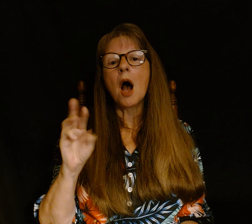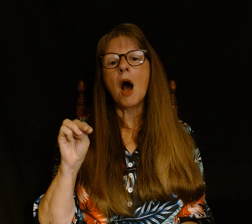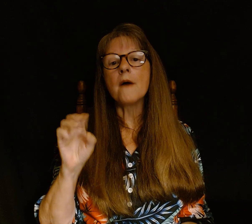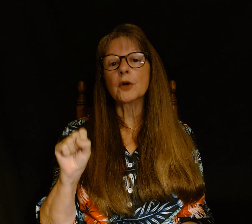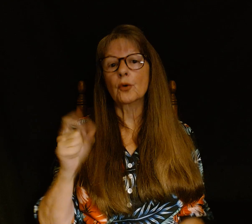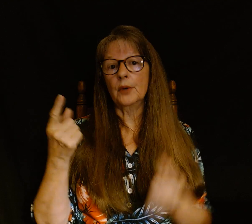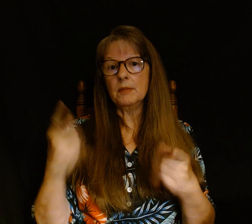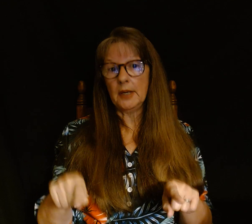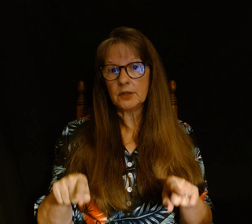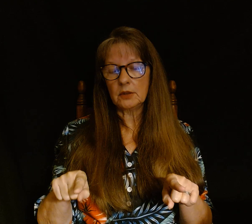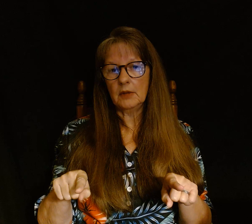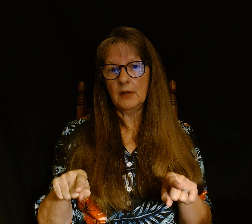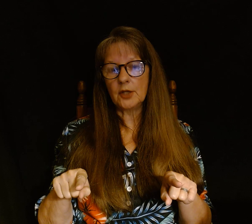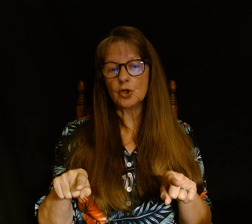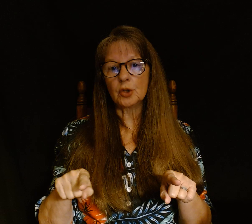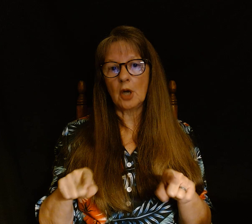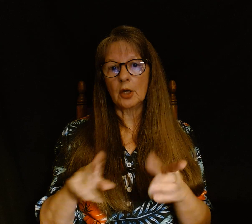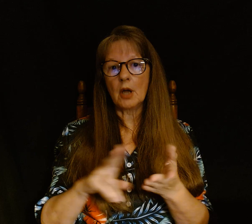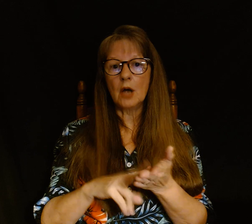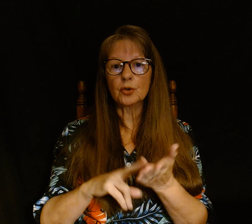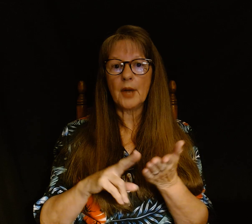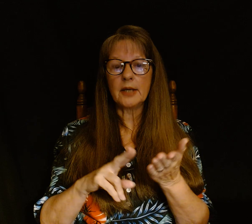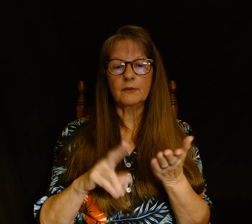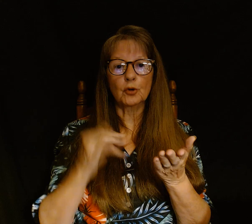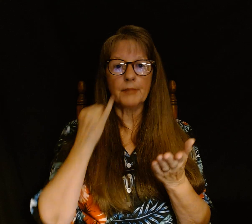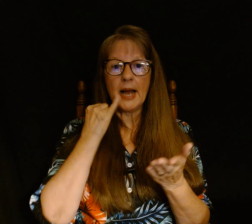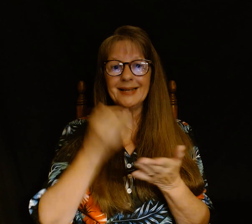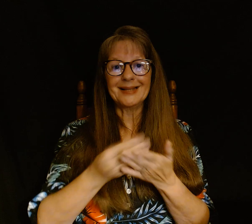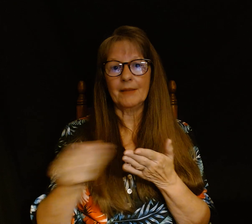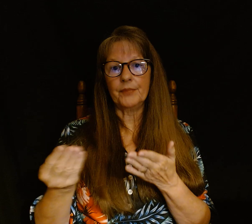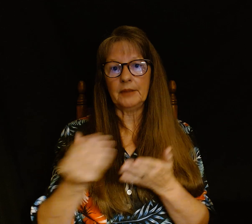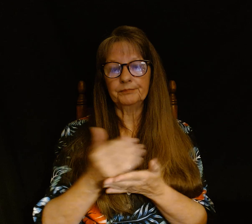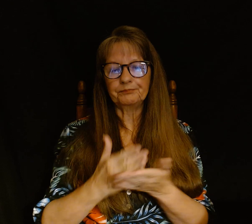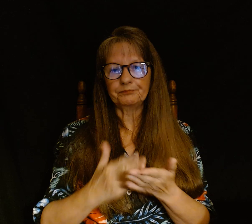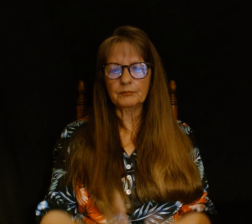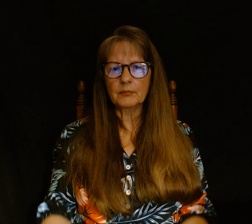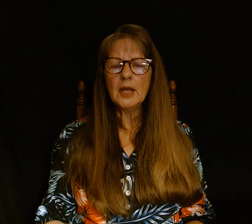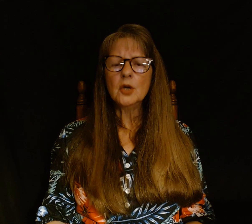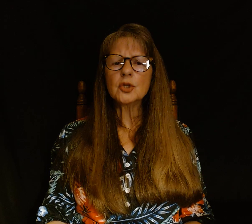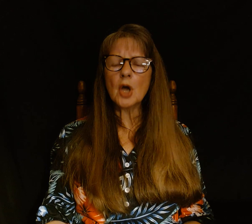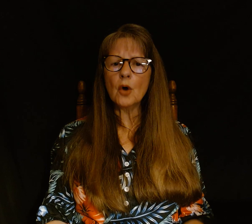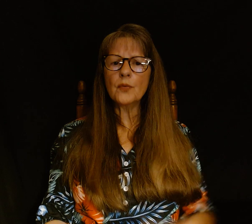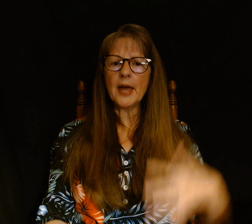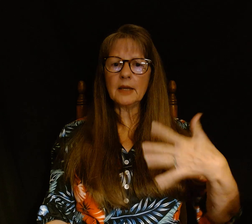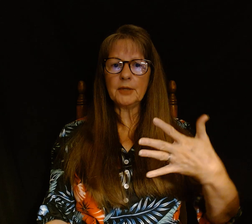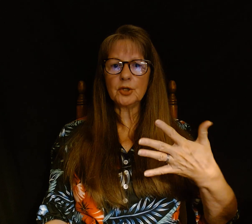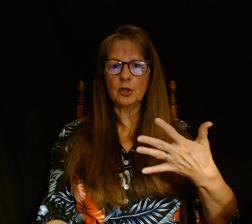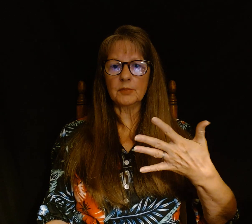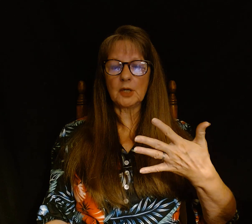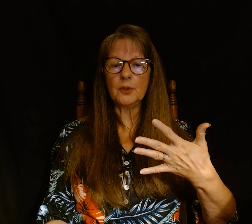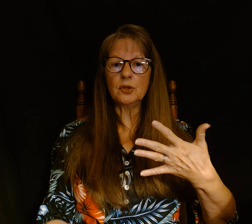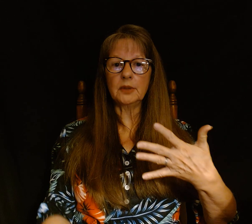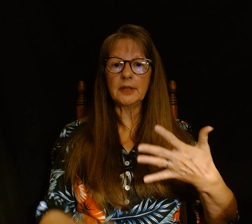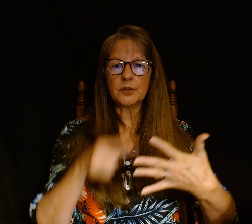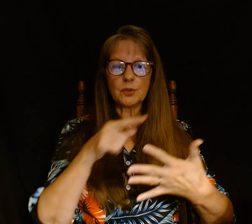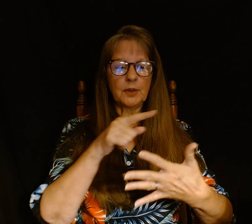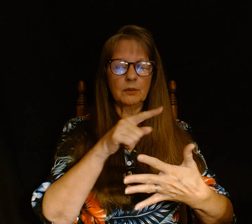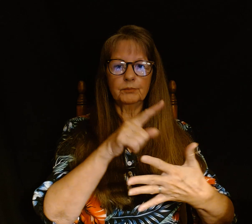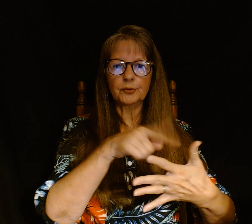of agreement. And that's usually on a contract if you're buying something. So that could be terms, like we do list. We go